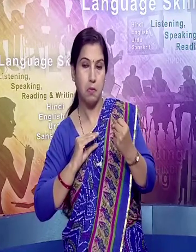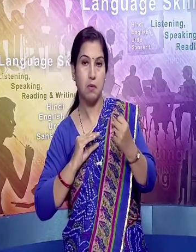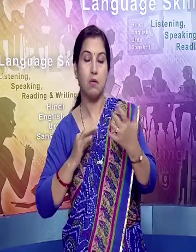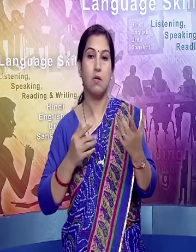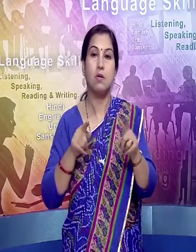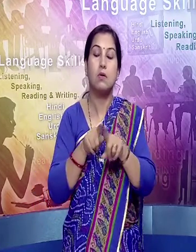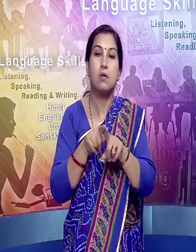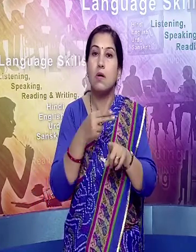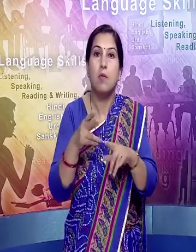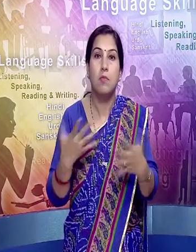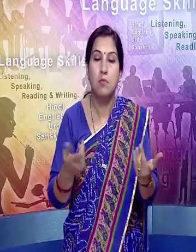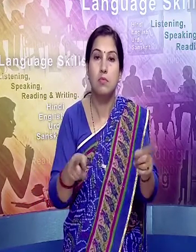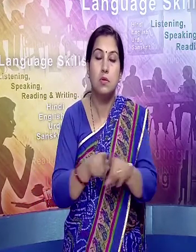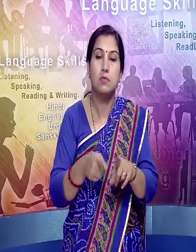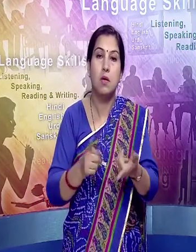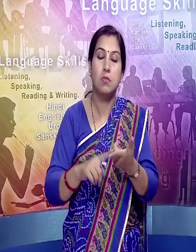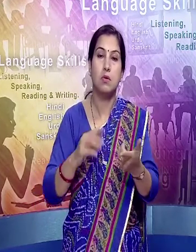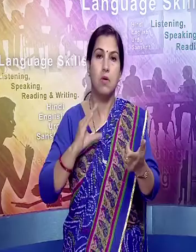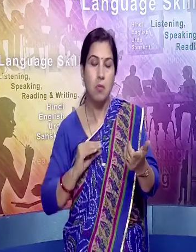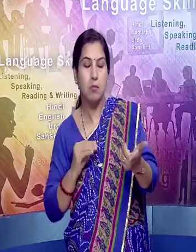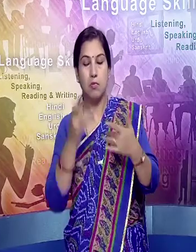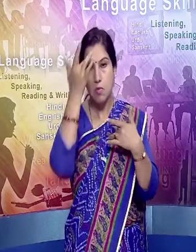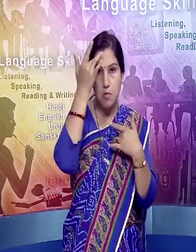and deficiency diseases.